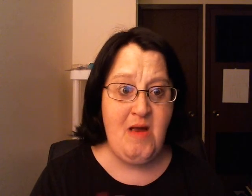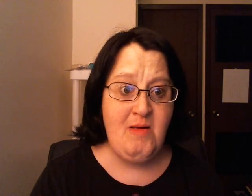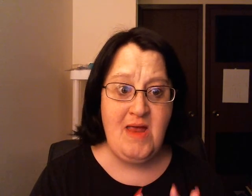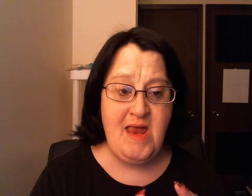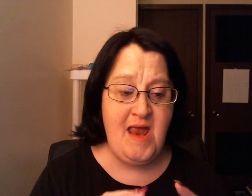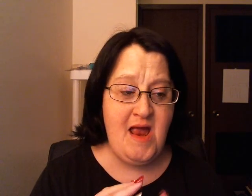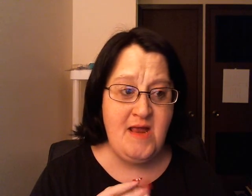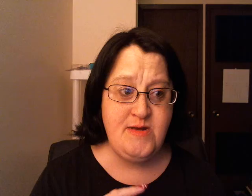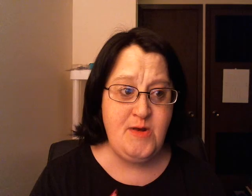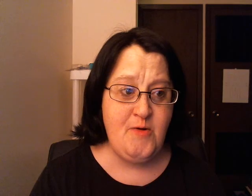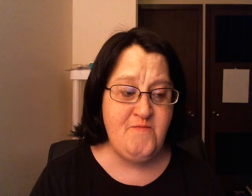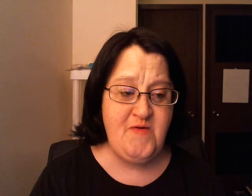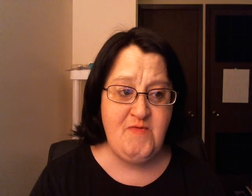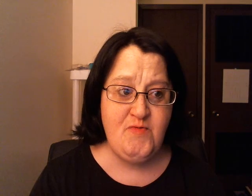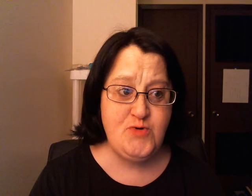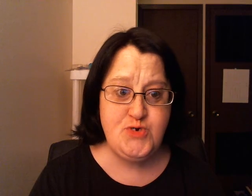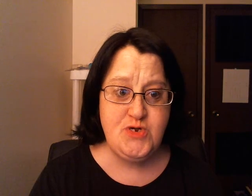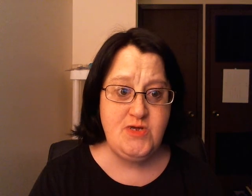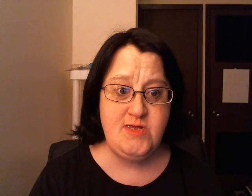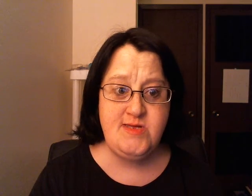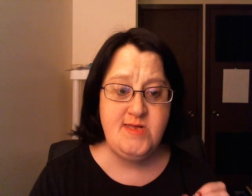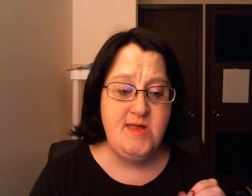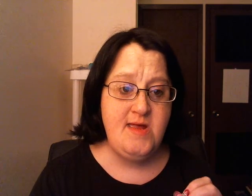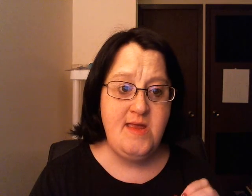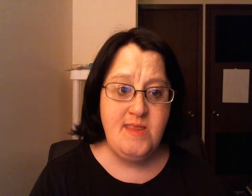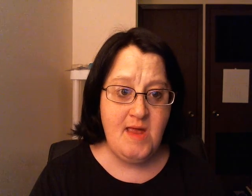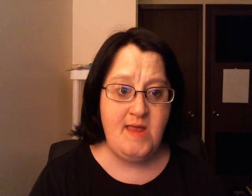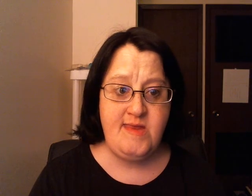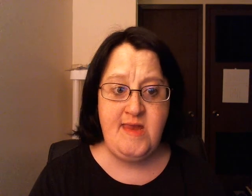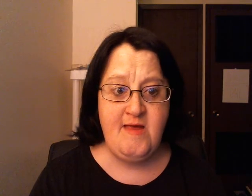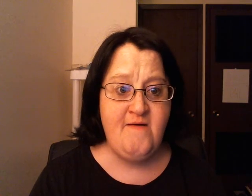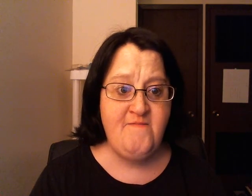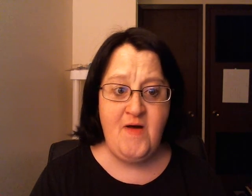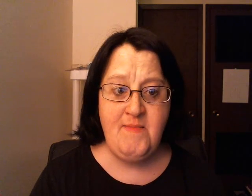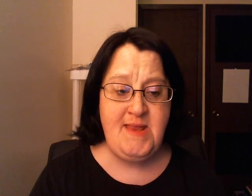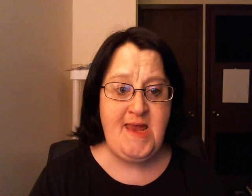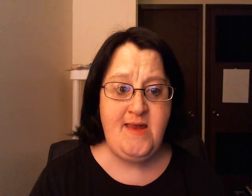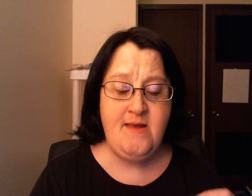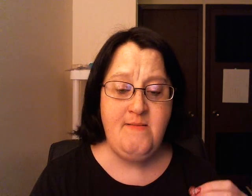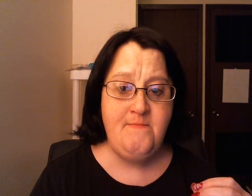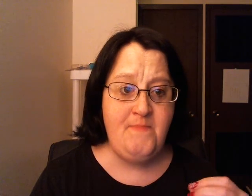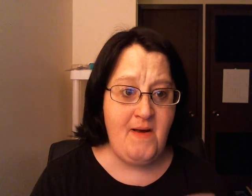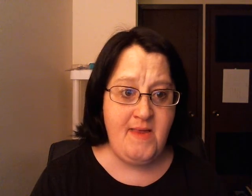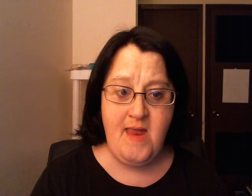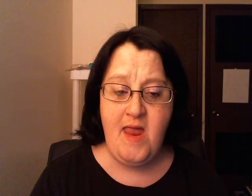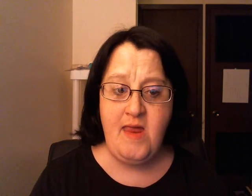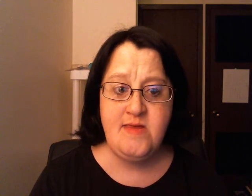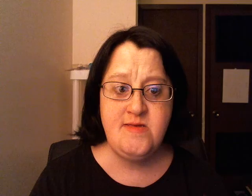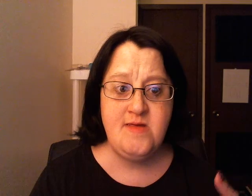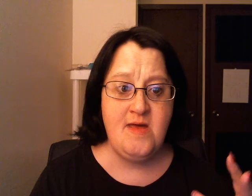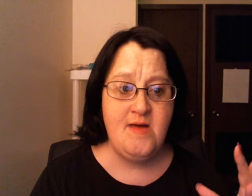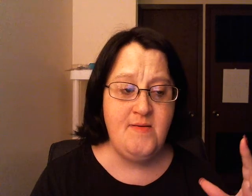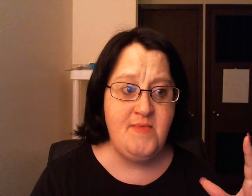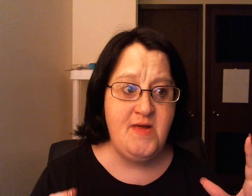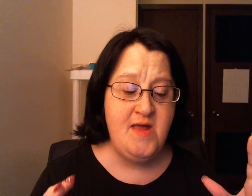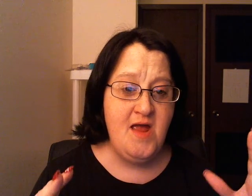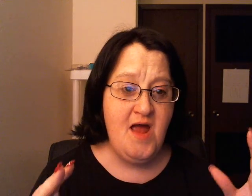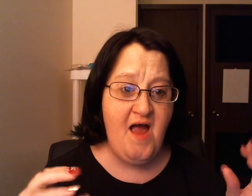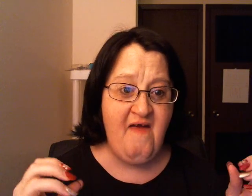out. I had, you know, fever, chills, nausea, vomiting, body aches. Um, I